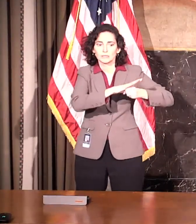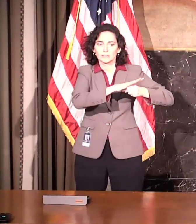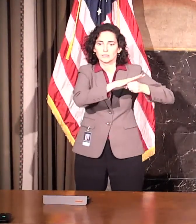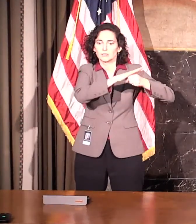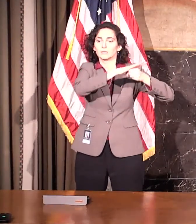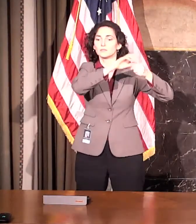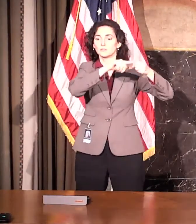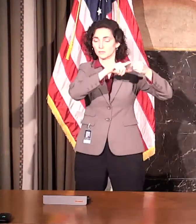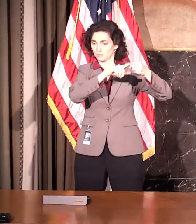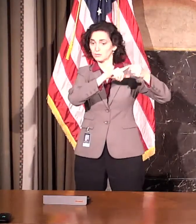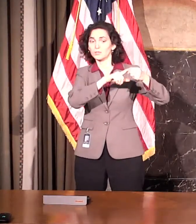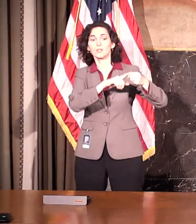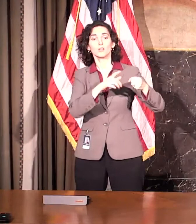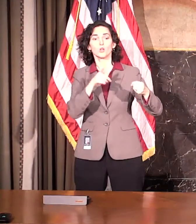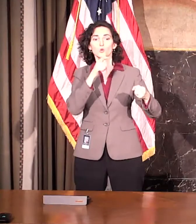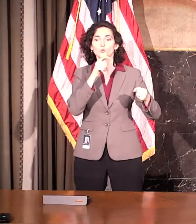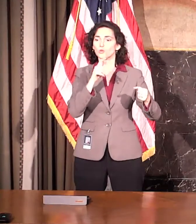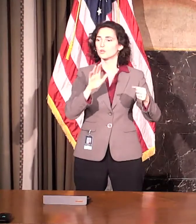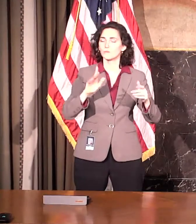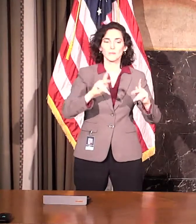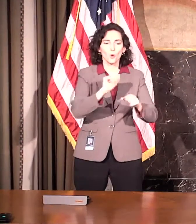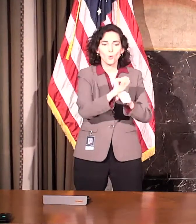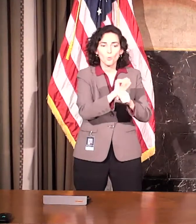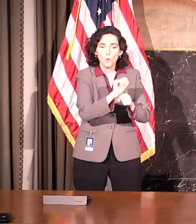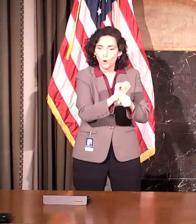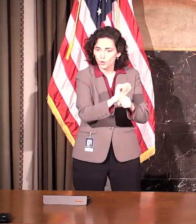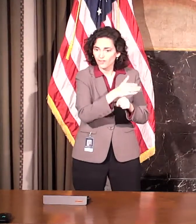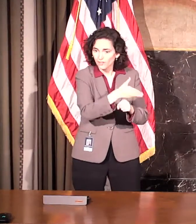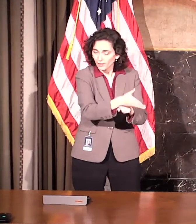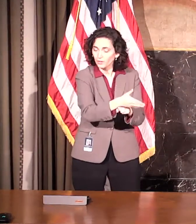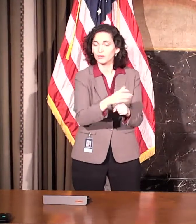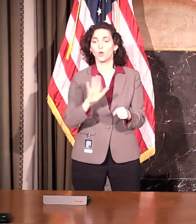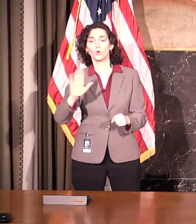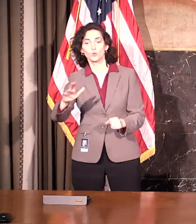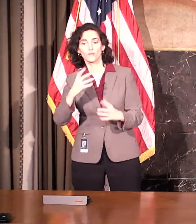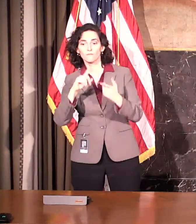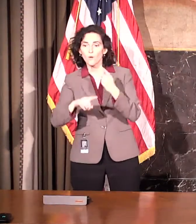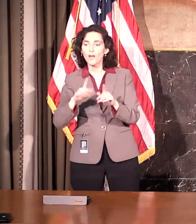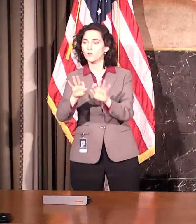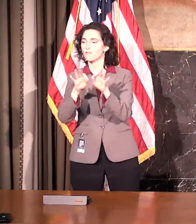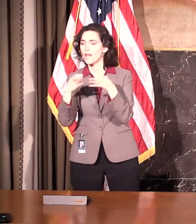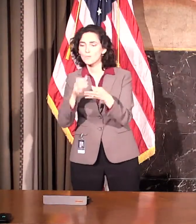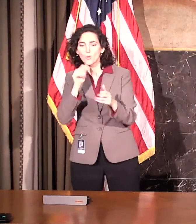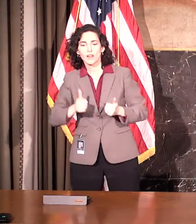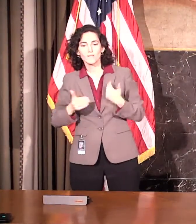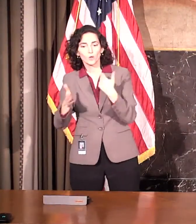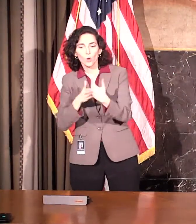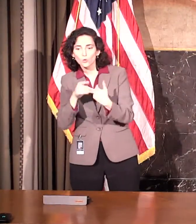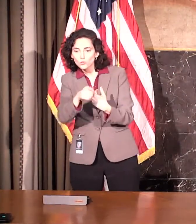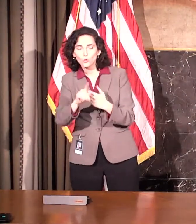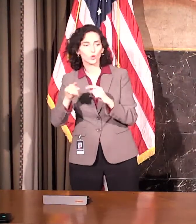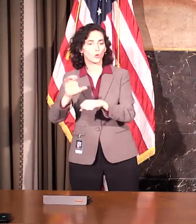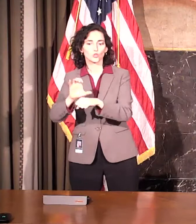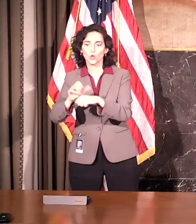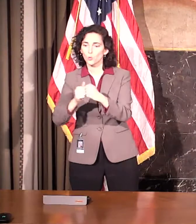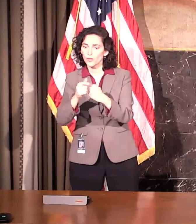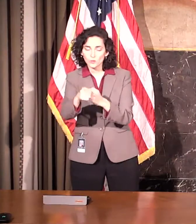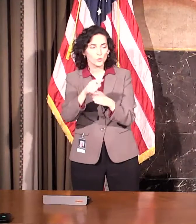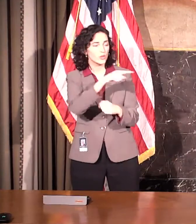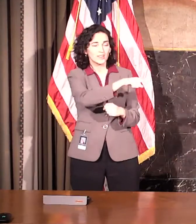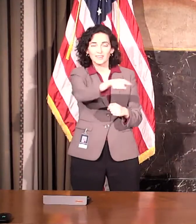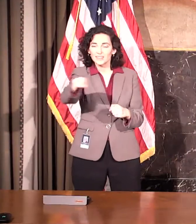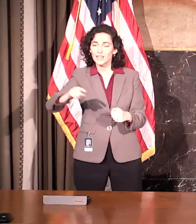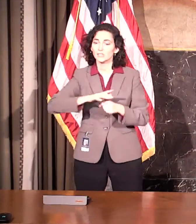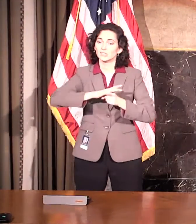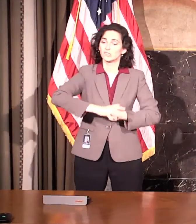workers, who are your neighbors, your church members, your family, and your friends, who have been working tirelessly